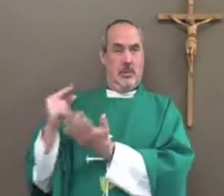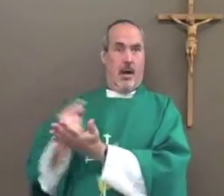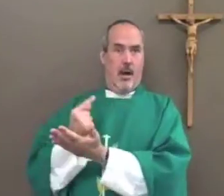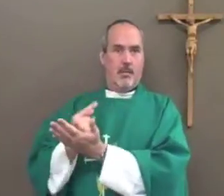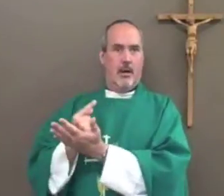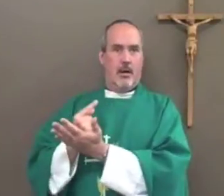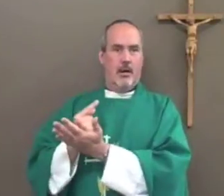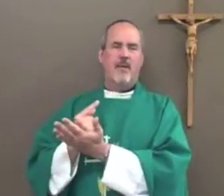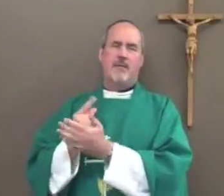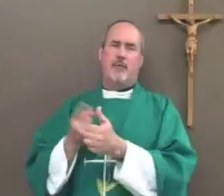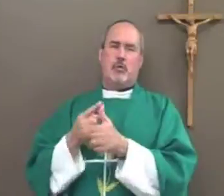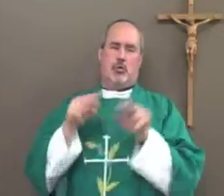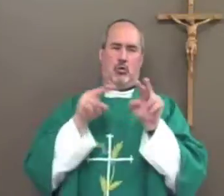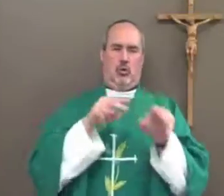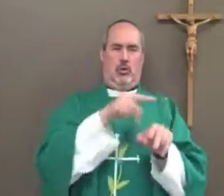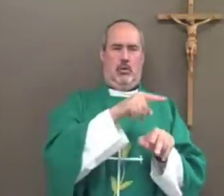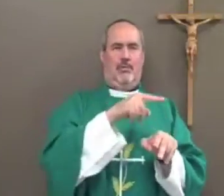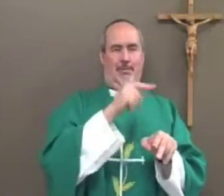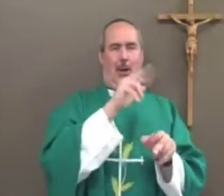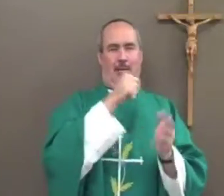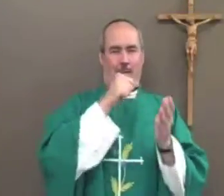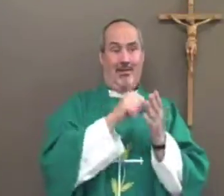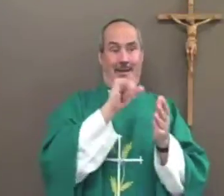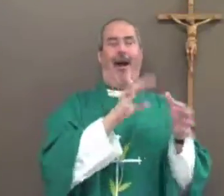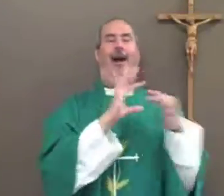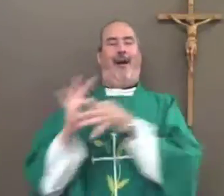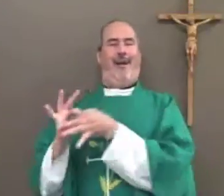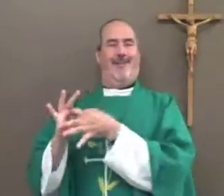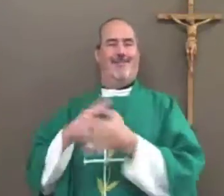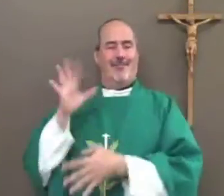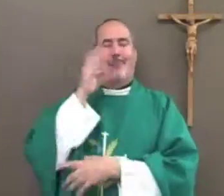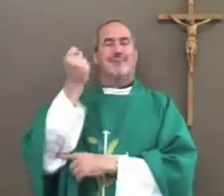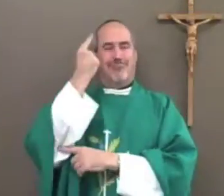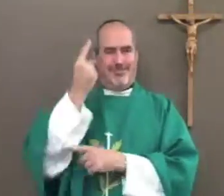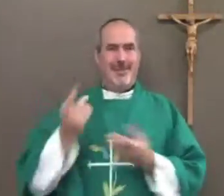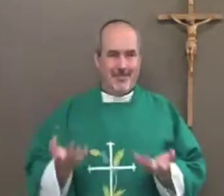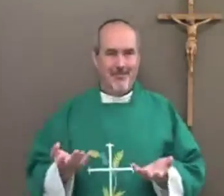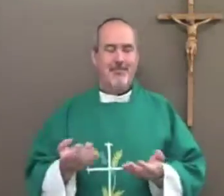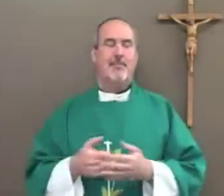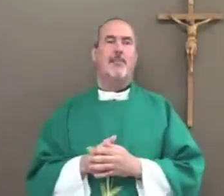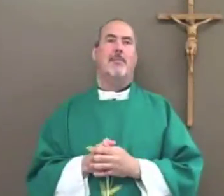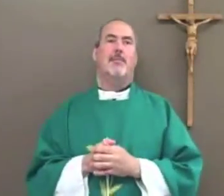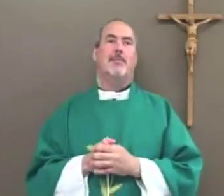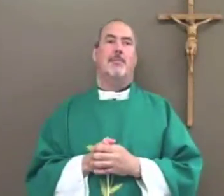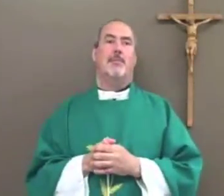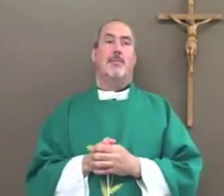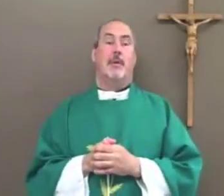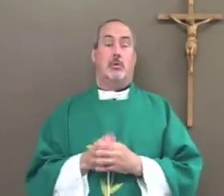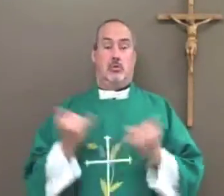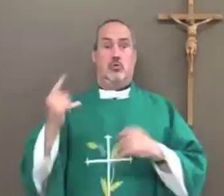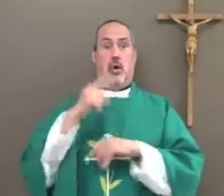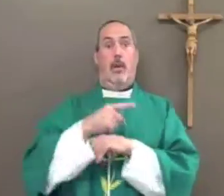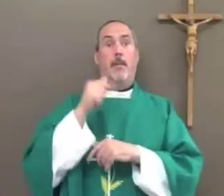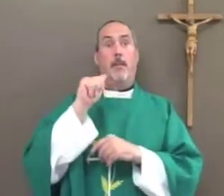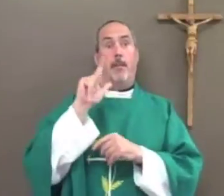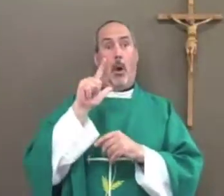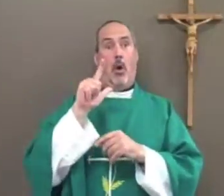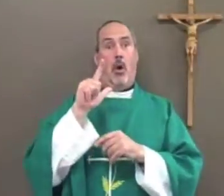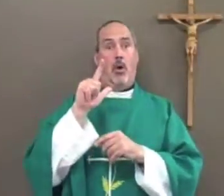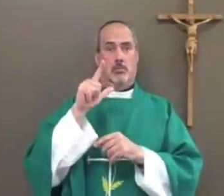But Jesus' gospel today is going to be better understood by talking about Paul's letter first.